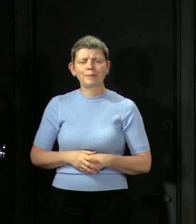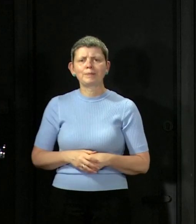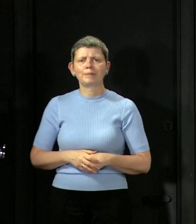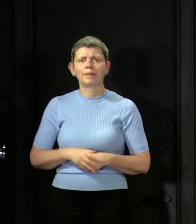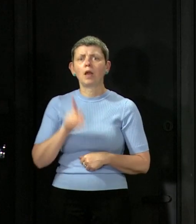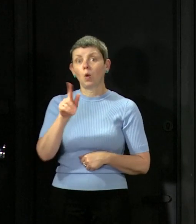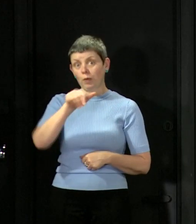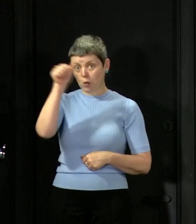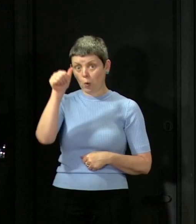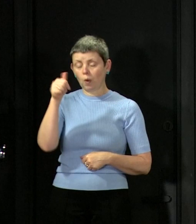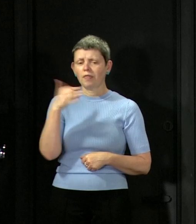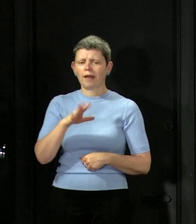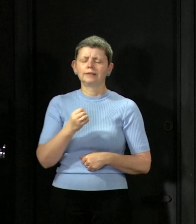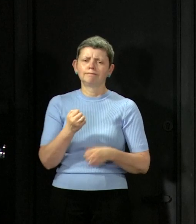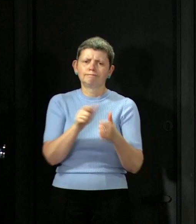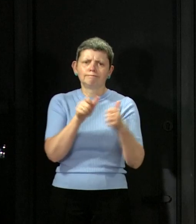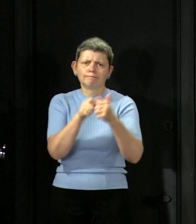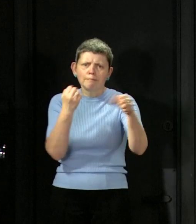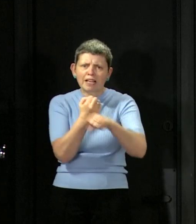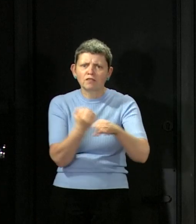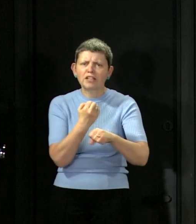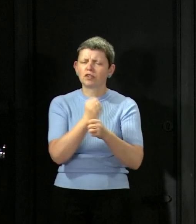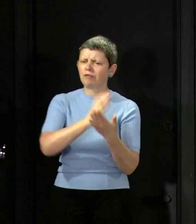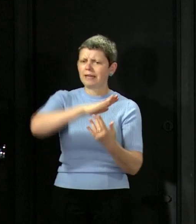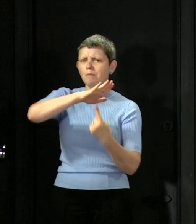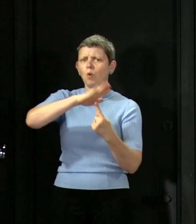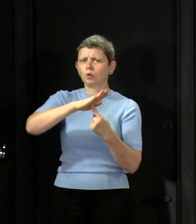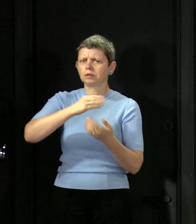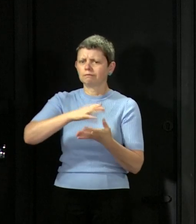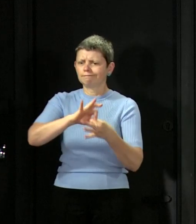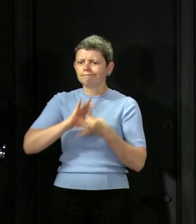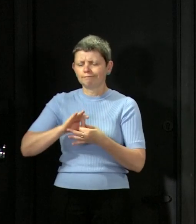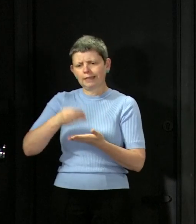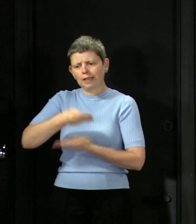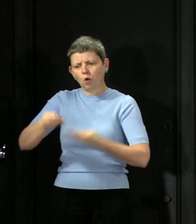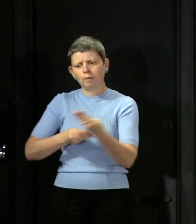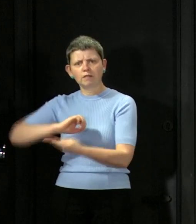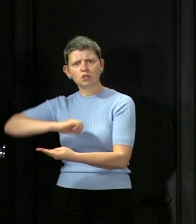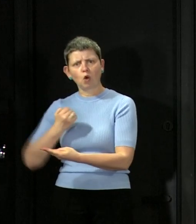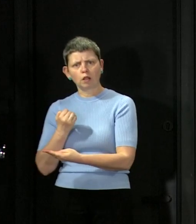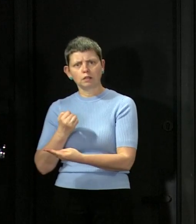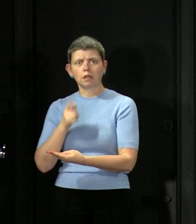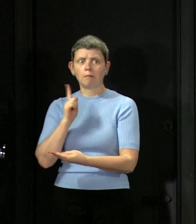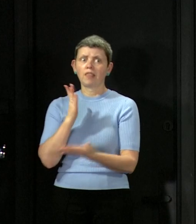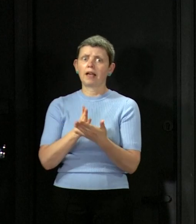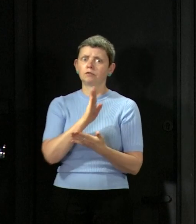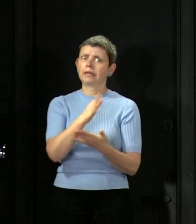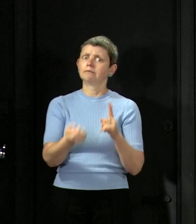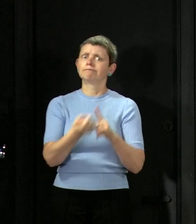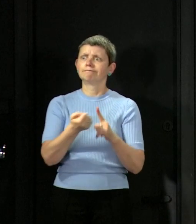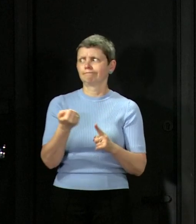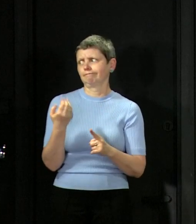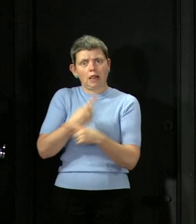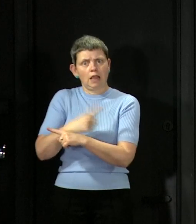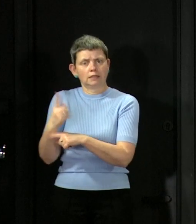know and always have known that manufacturing is vital to Scotland, but that fact has been underlined in the past couple of months. In